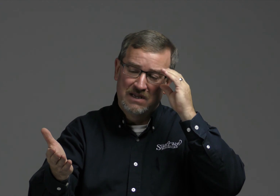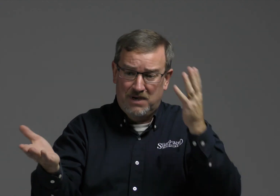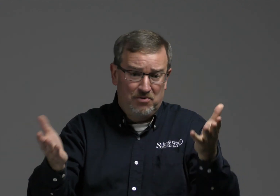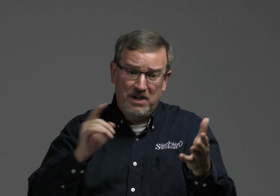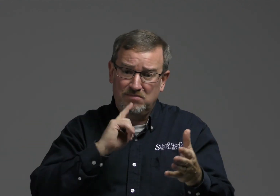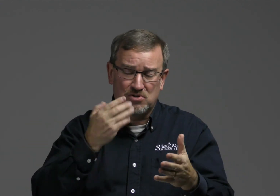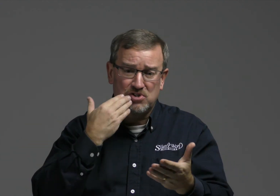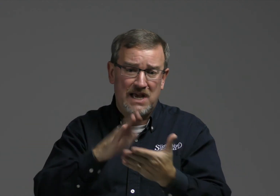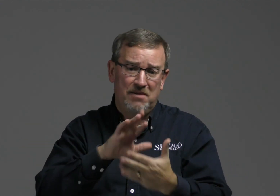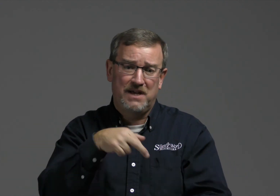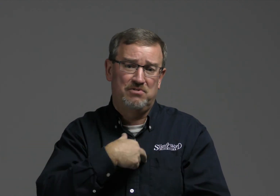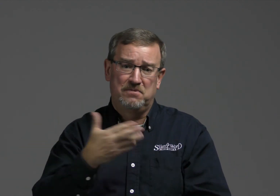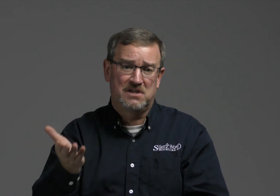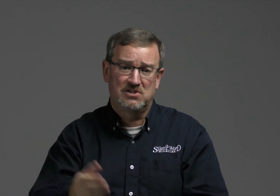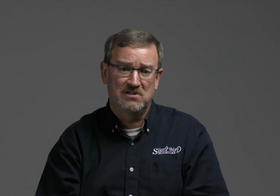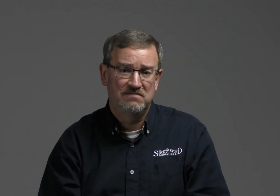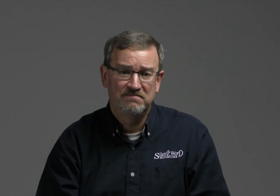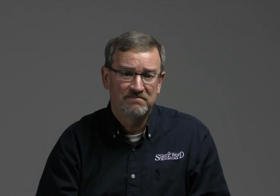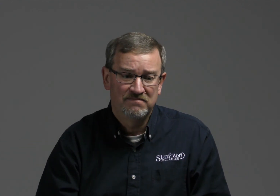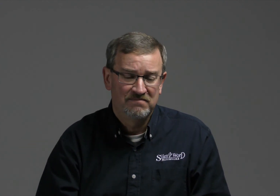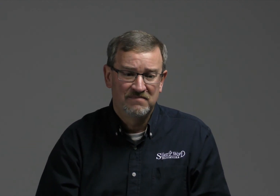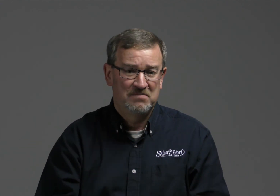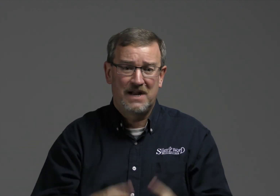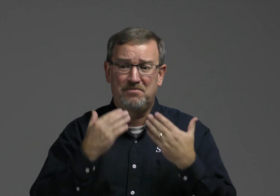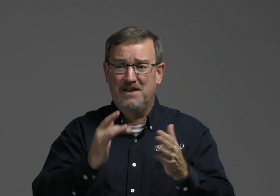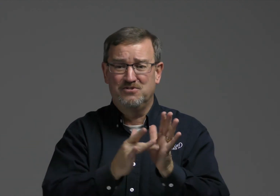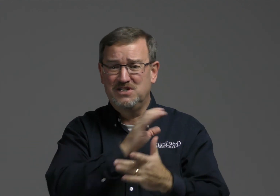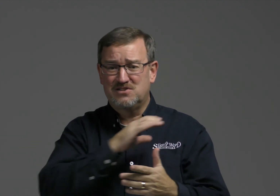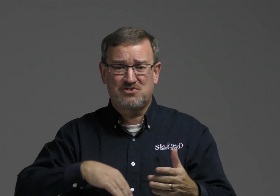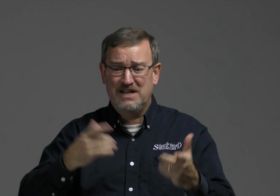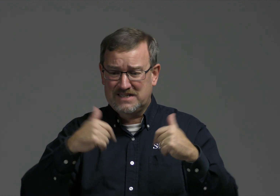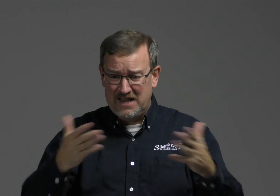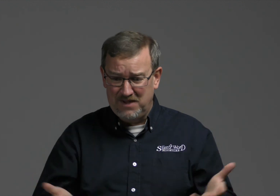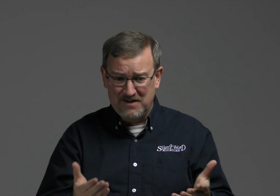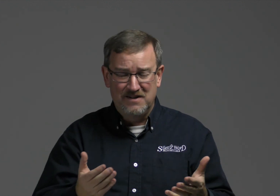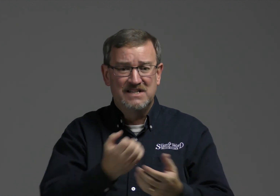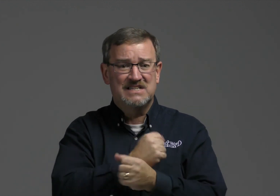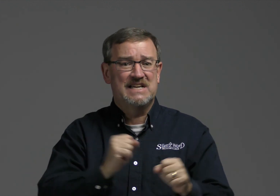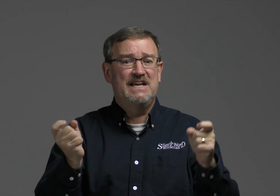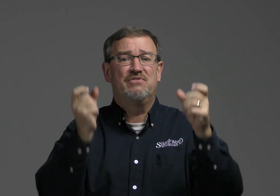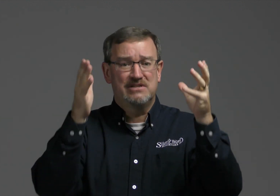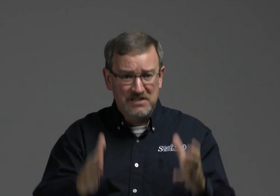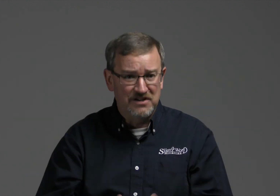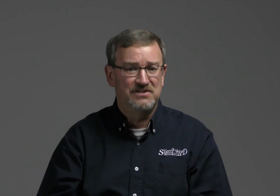By the way, I'm sure she had a bad reputation. But I'm thankful Jesus Christ came here to save